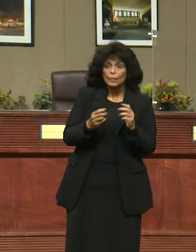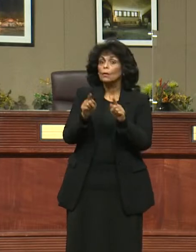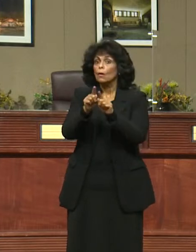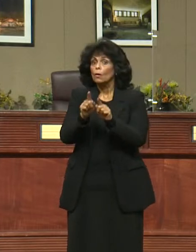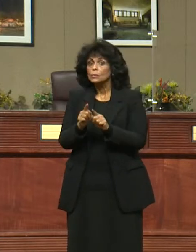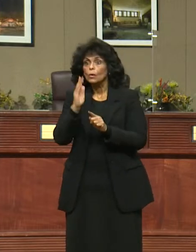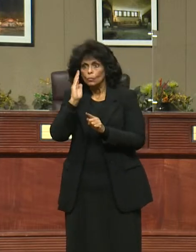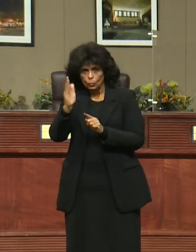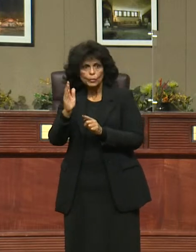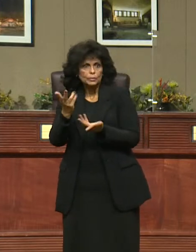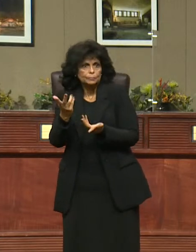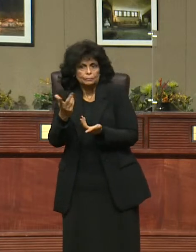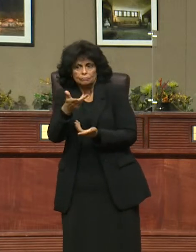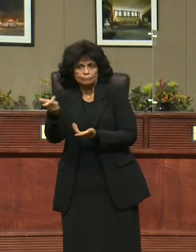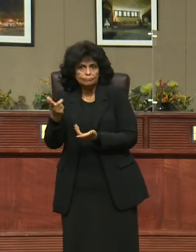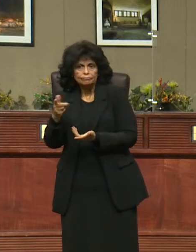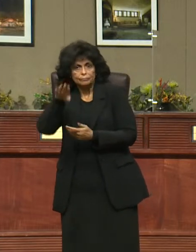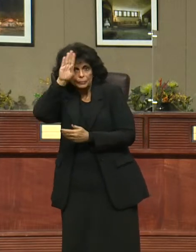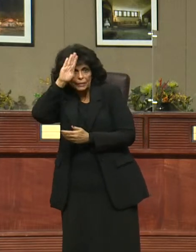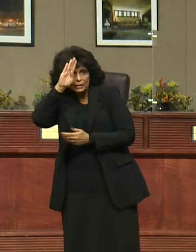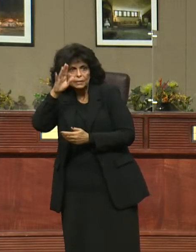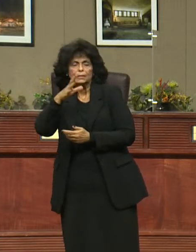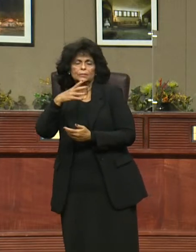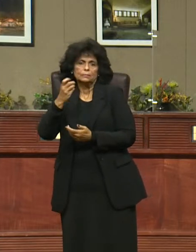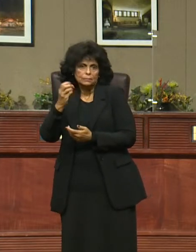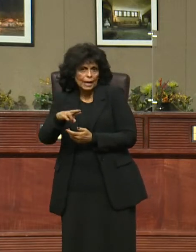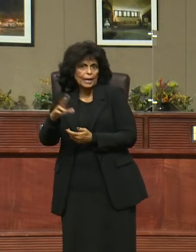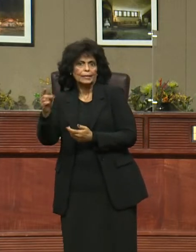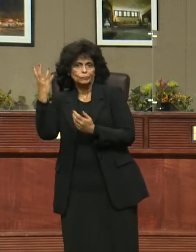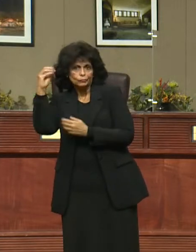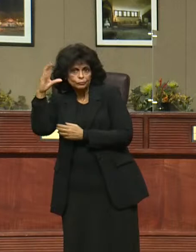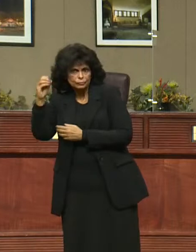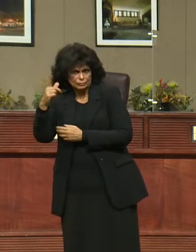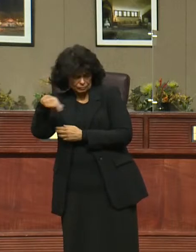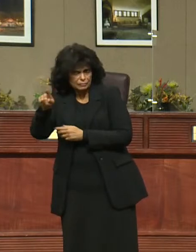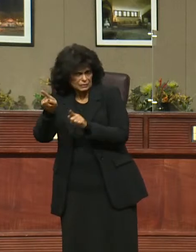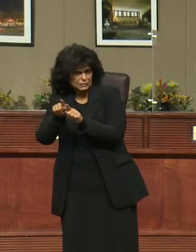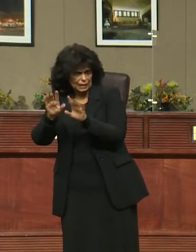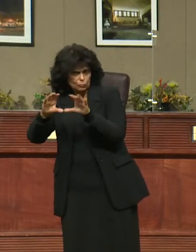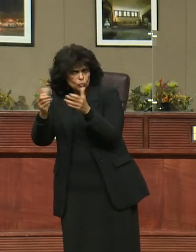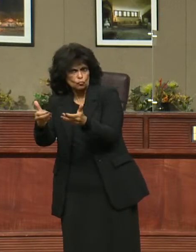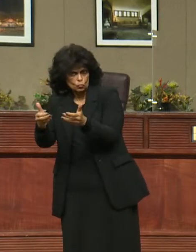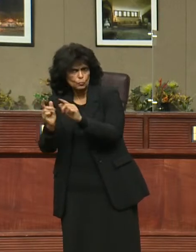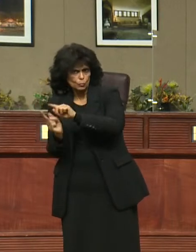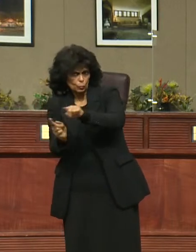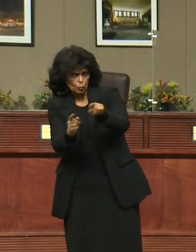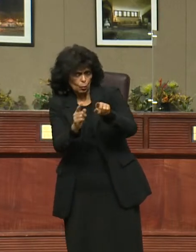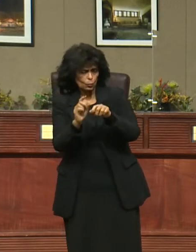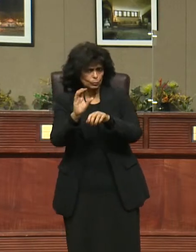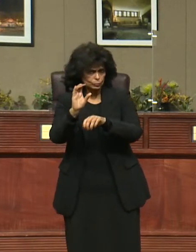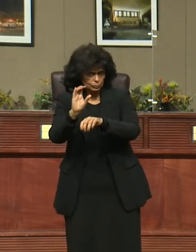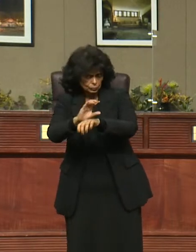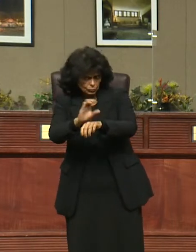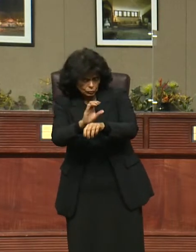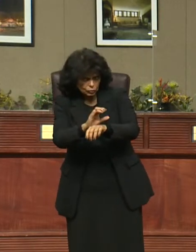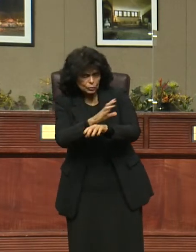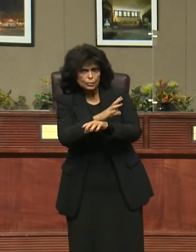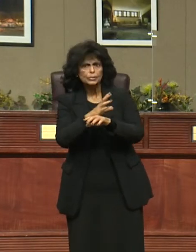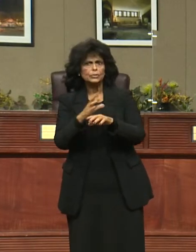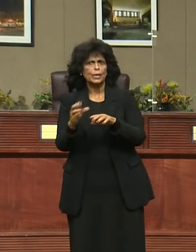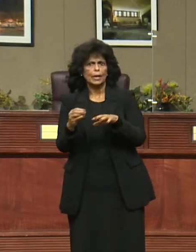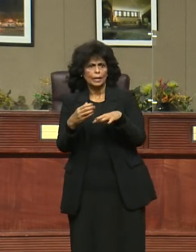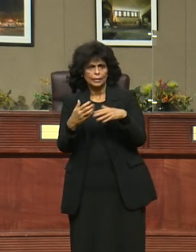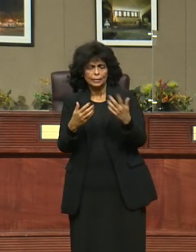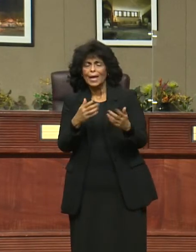to 65 and over and have the same kind of restrictions? I know that sounds like a bunch of questions, but it's really about the same topic. Sorry,